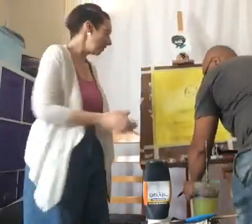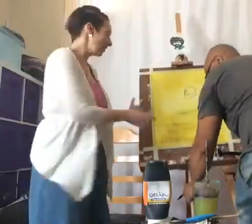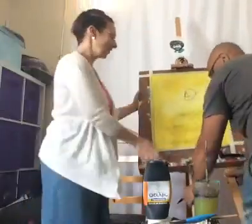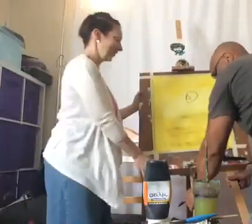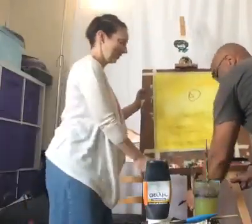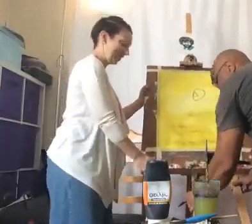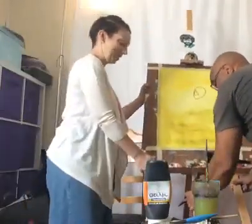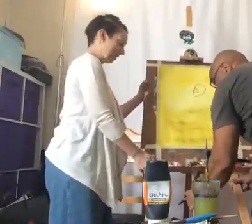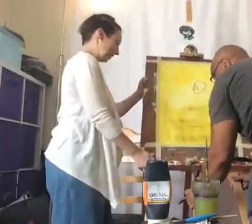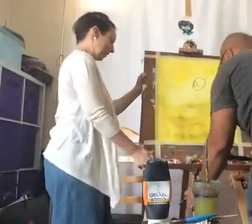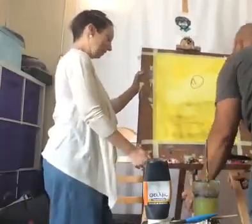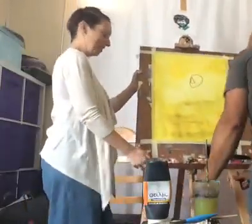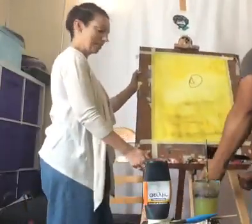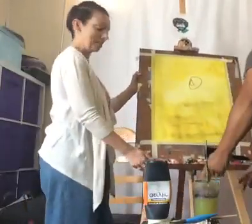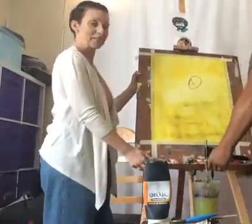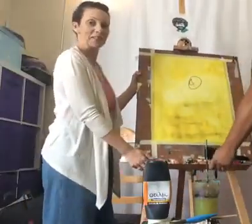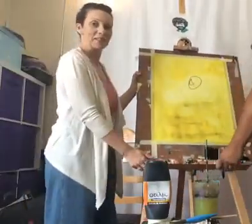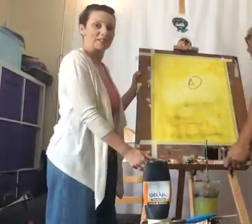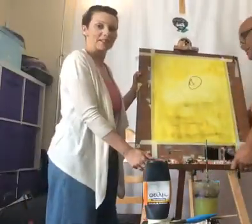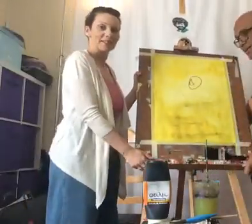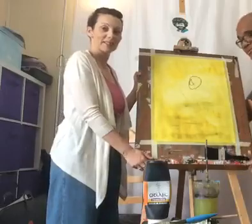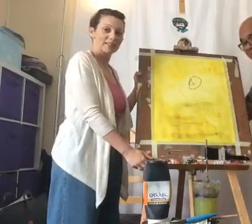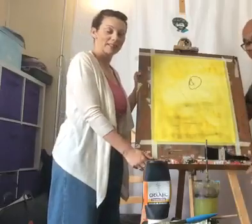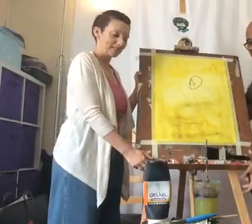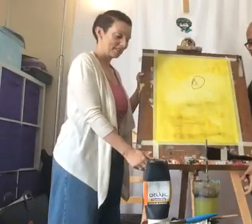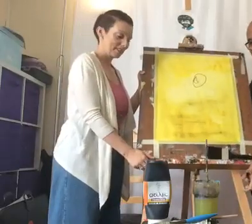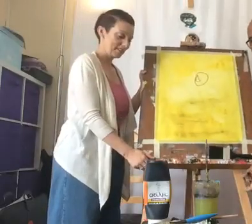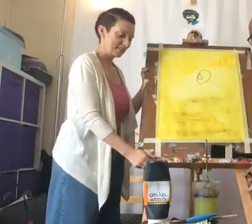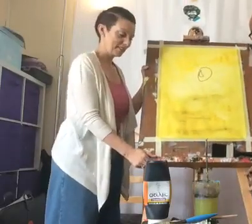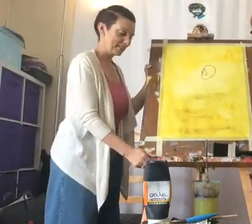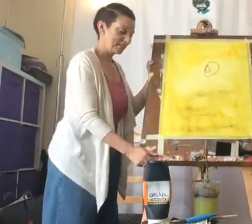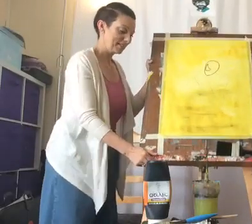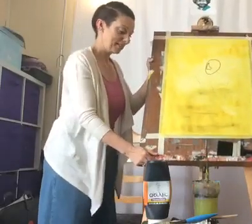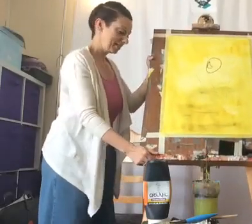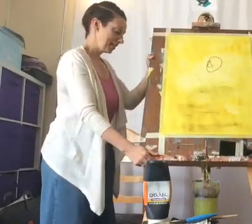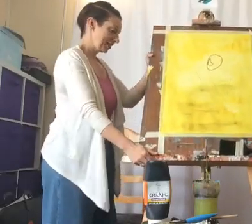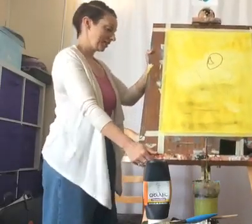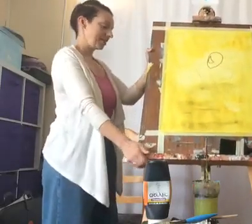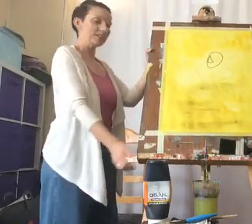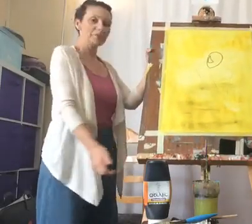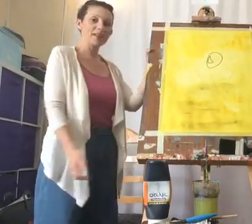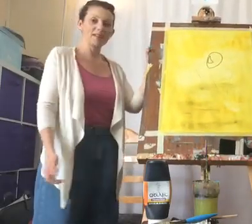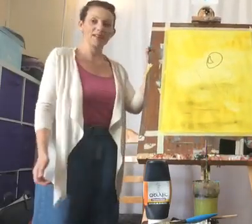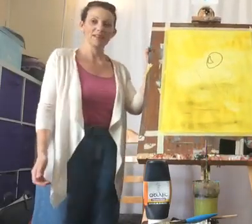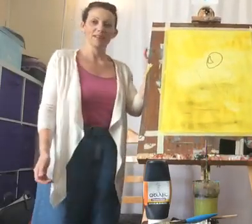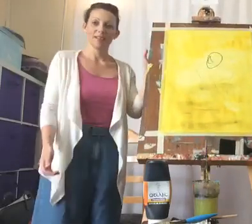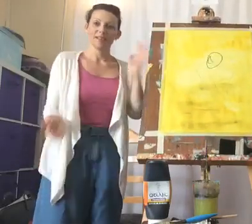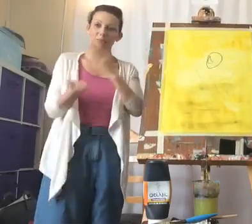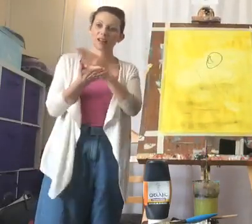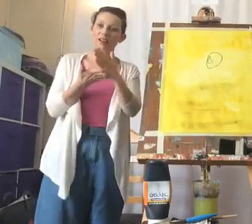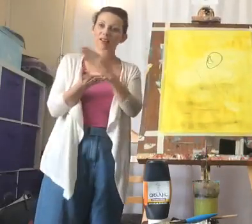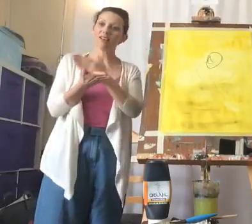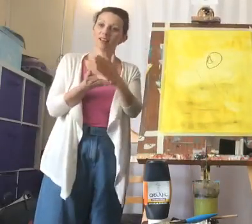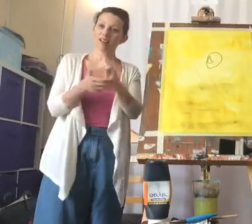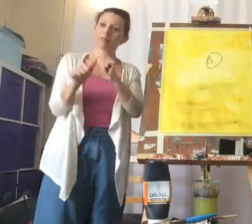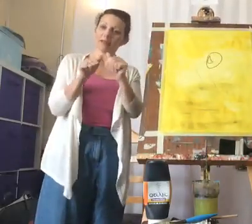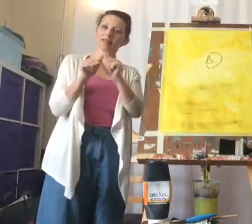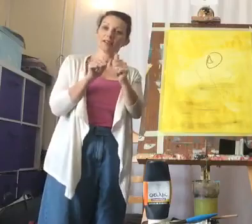now? My back thing is closed. How's that? That's better. That's A better. bit